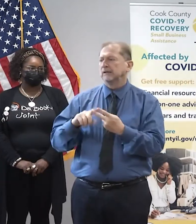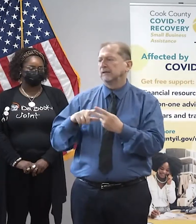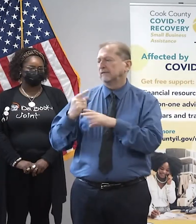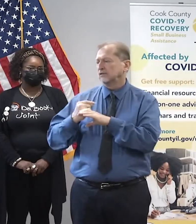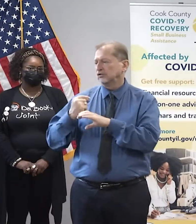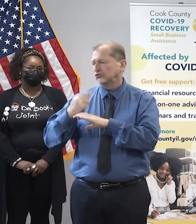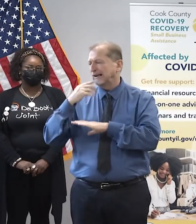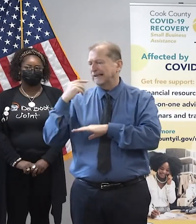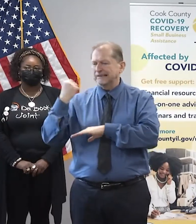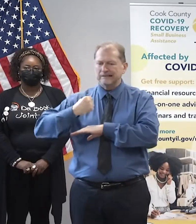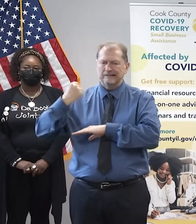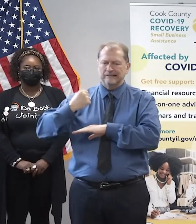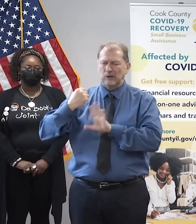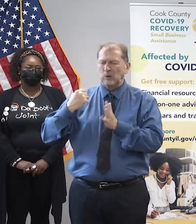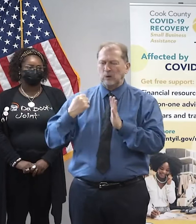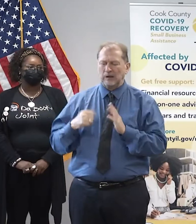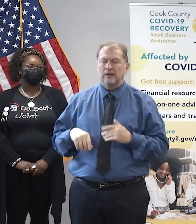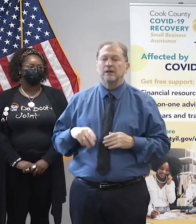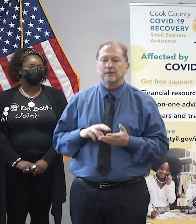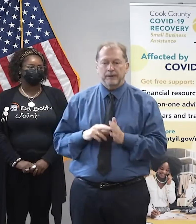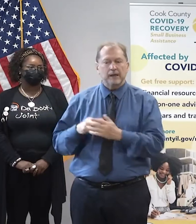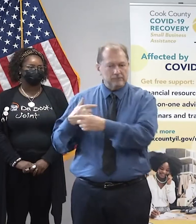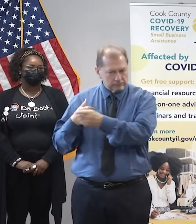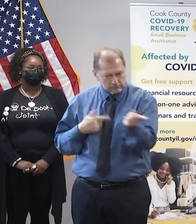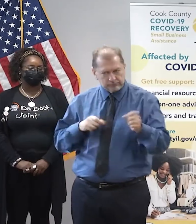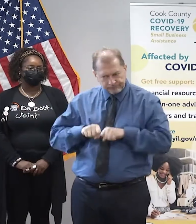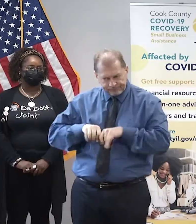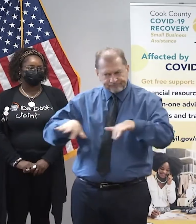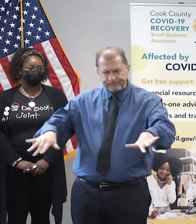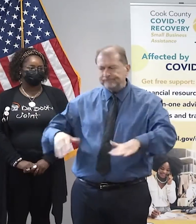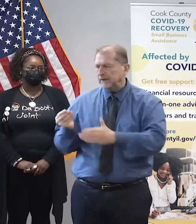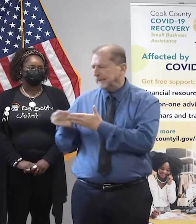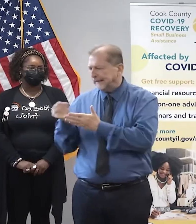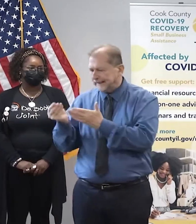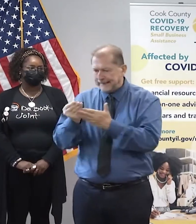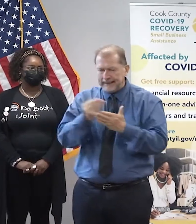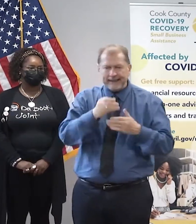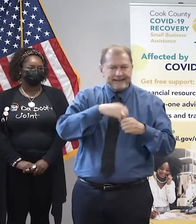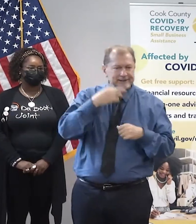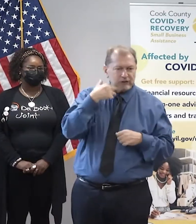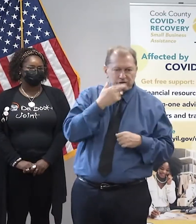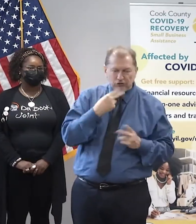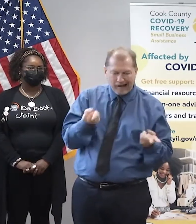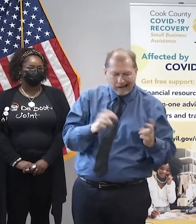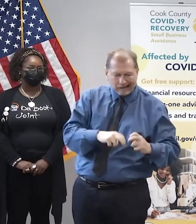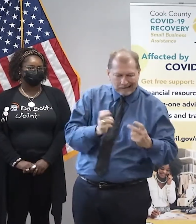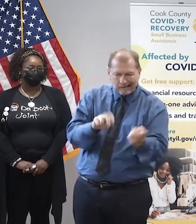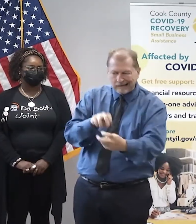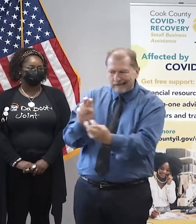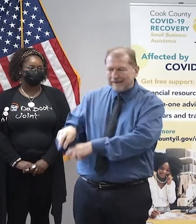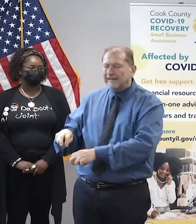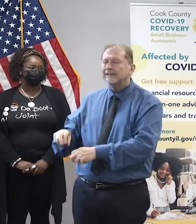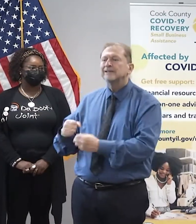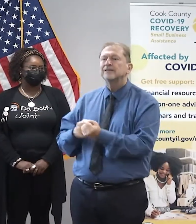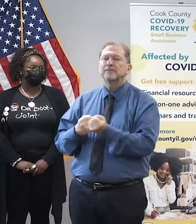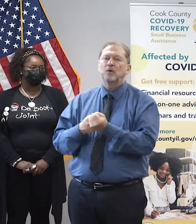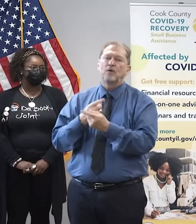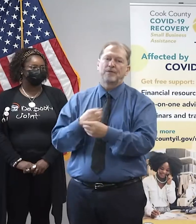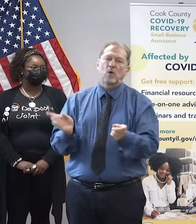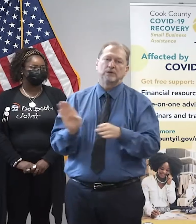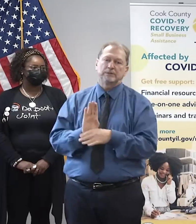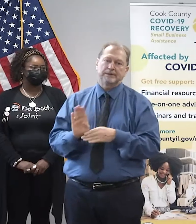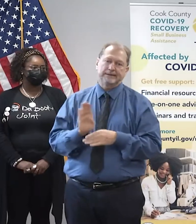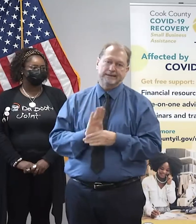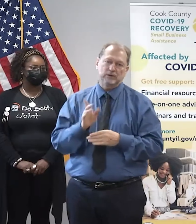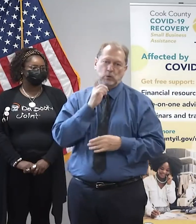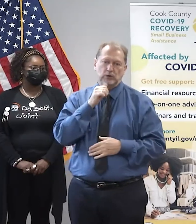our food trucks, et cetera, during the pandemic. And we need to make sure that we now give back as well to our businesses that have suffered.